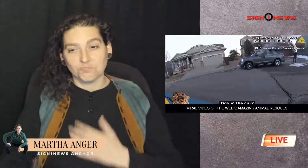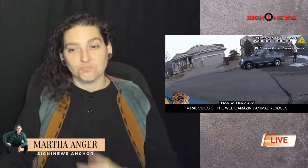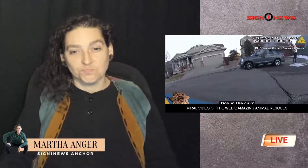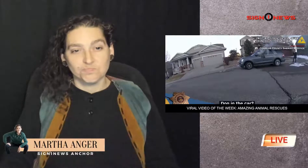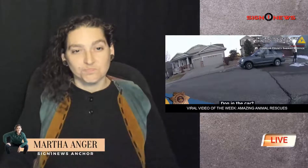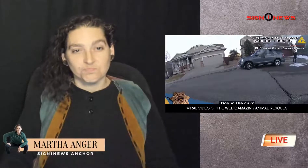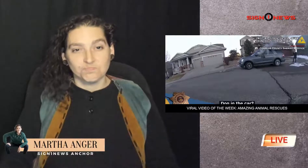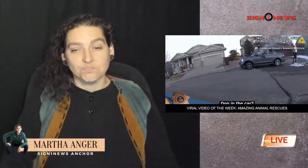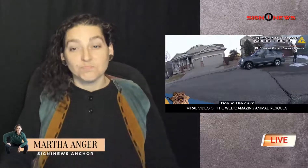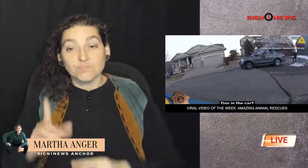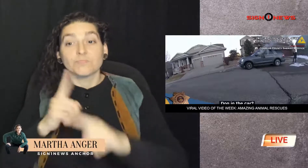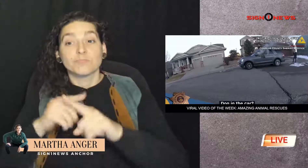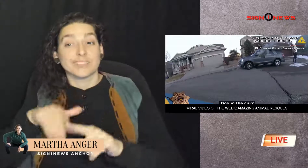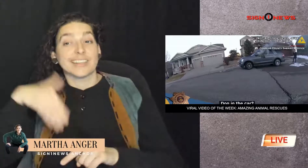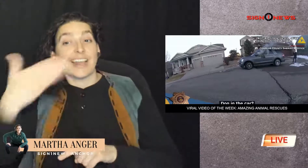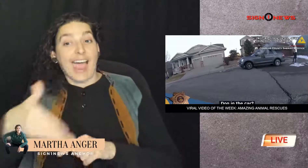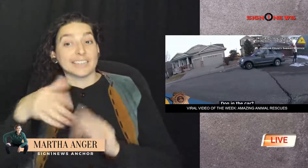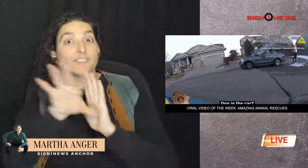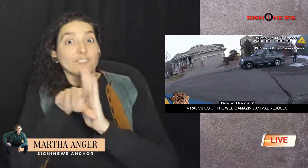Oh, so cute.